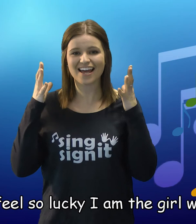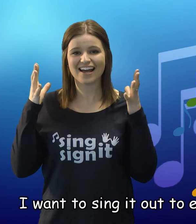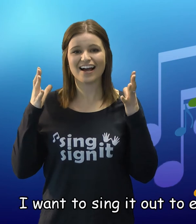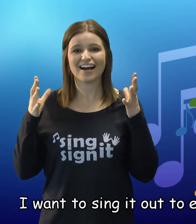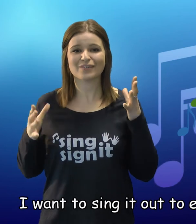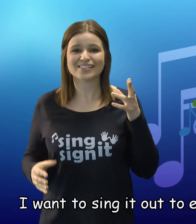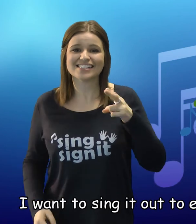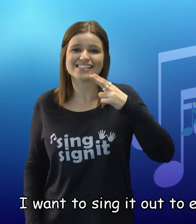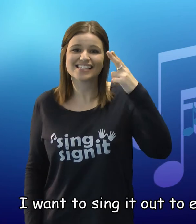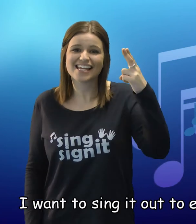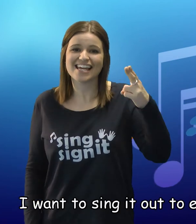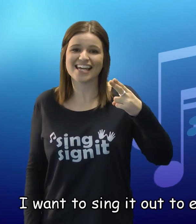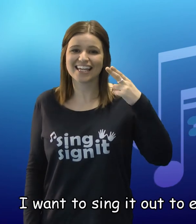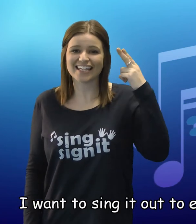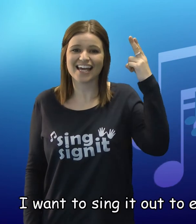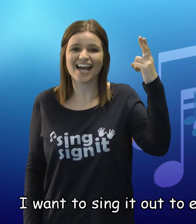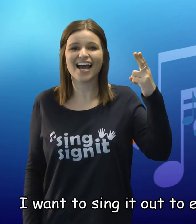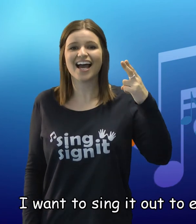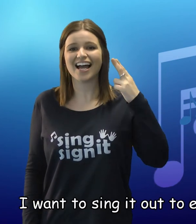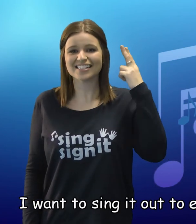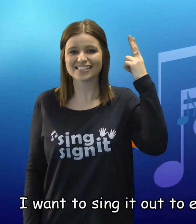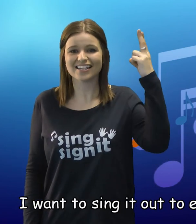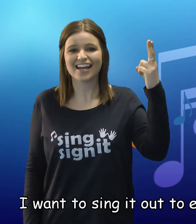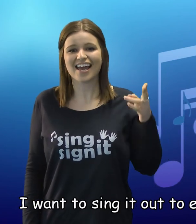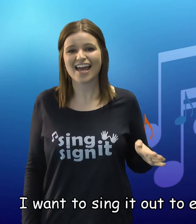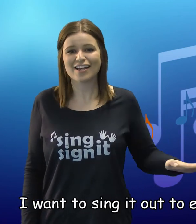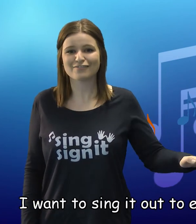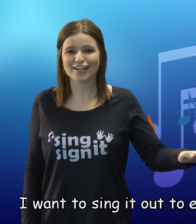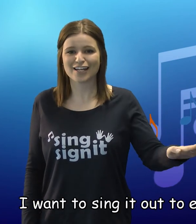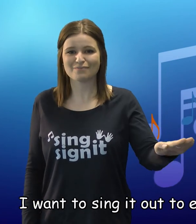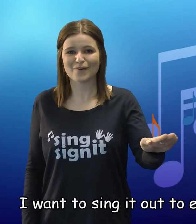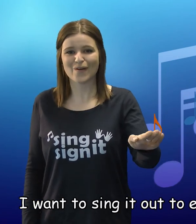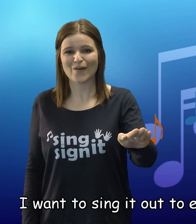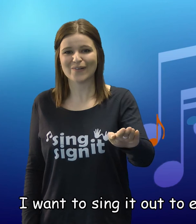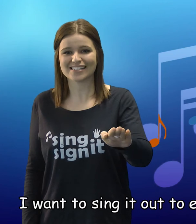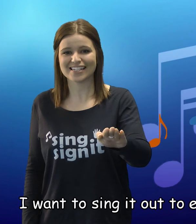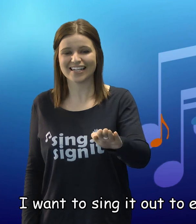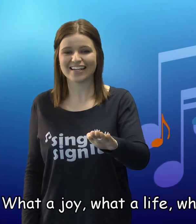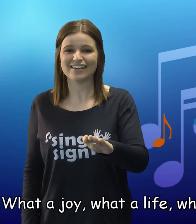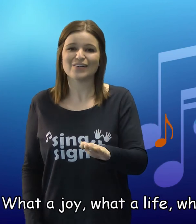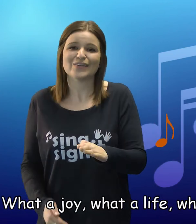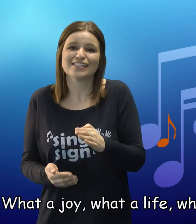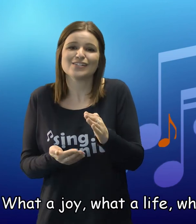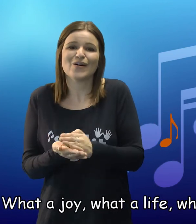I want to sing it out to everybody. What a joy,